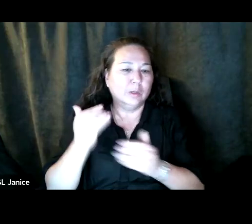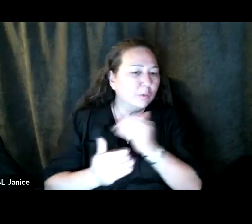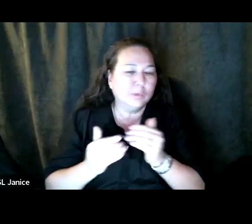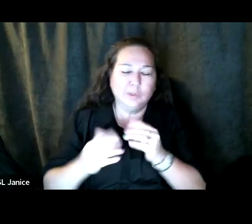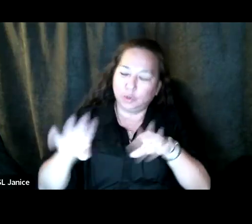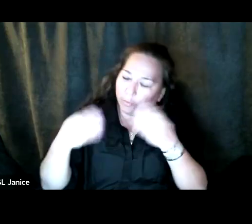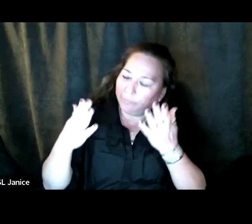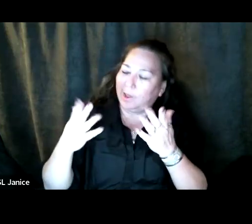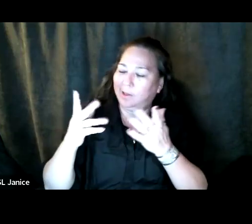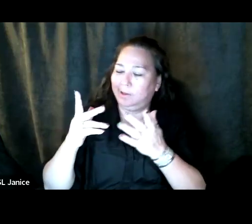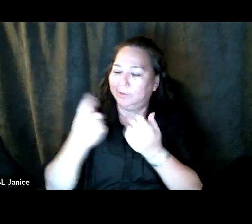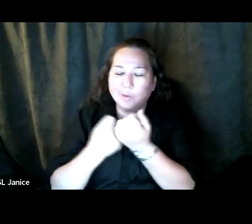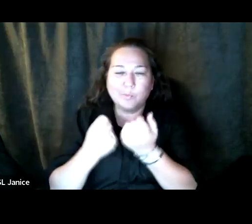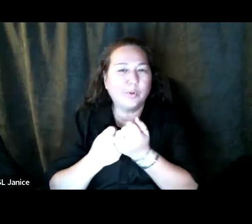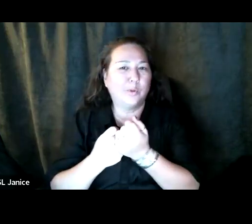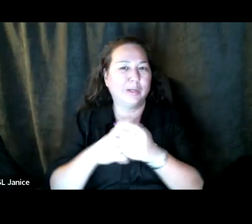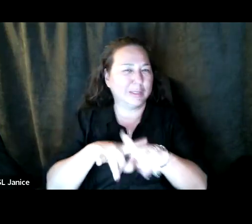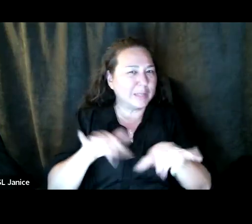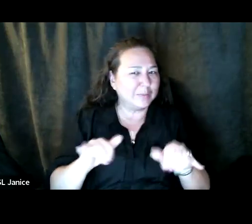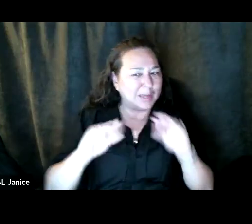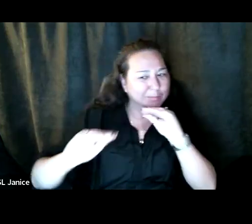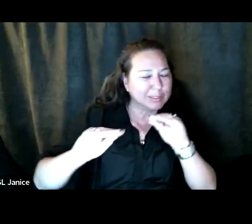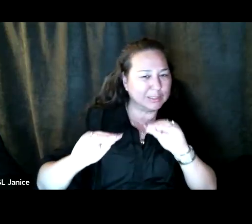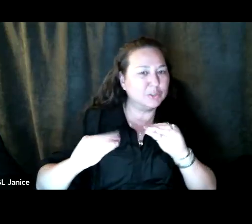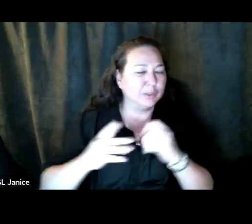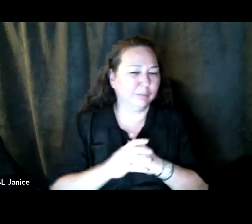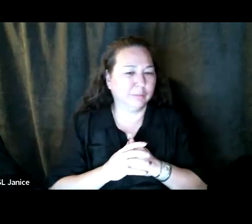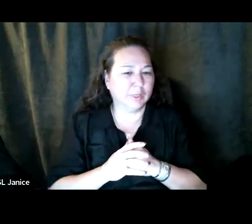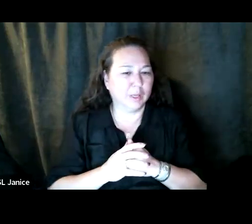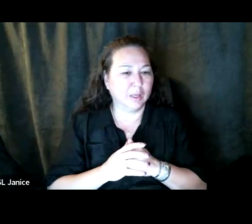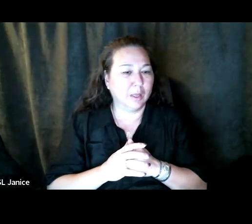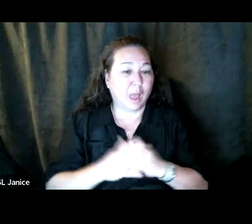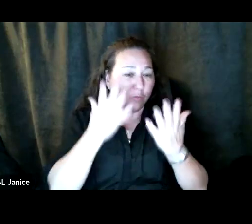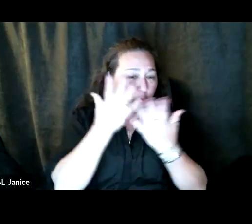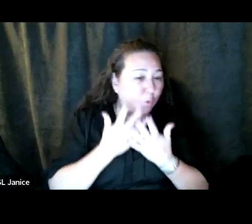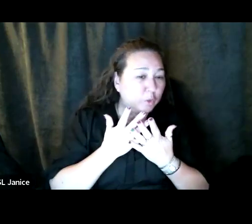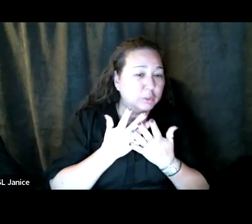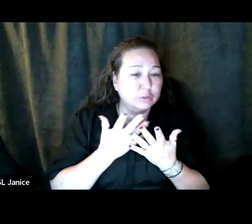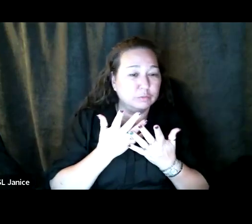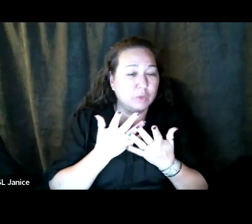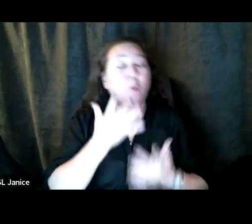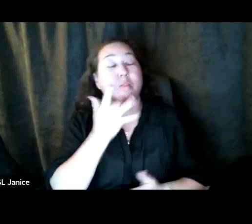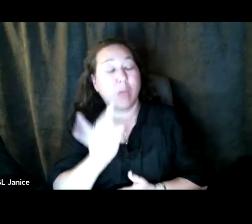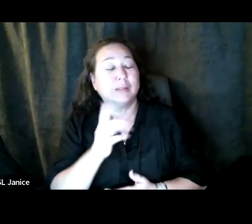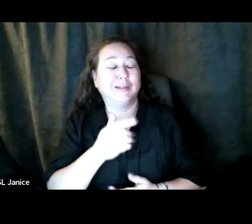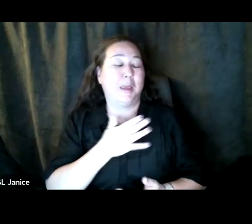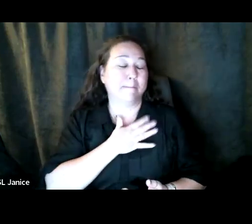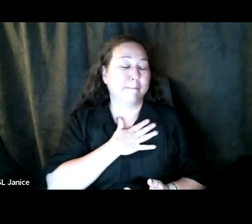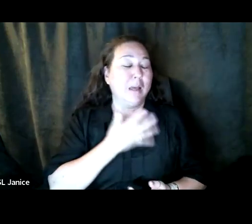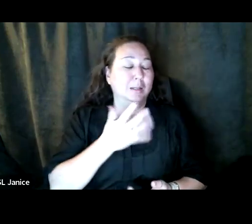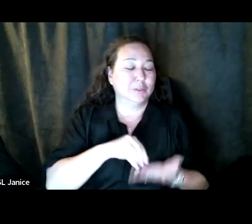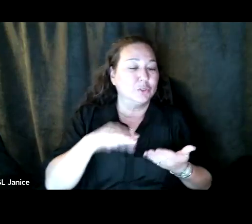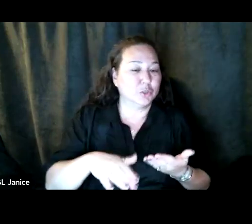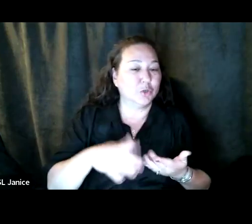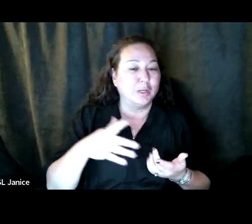and every learner in their space. Fortunately for my students, CHS is filled with the most loving, caring, and hardworking educators